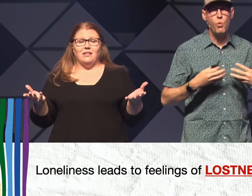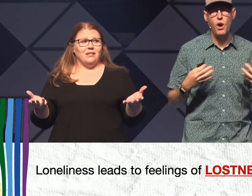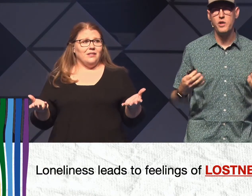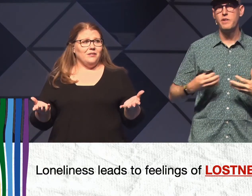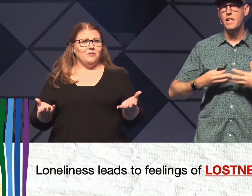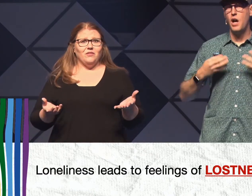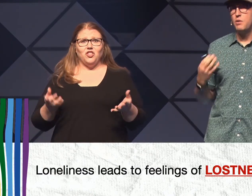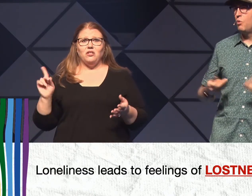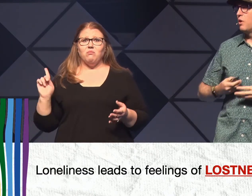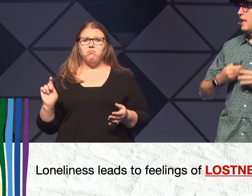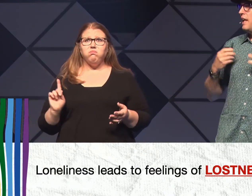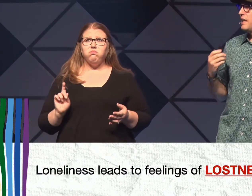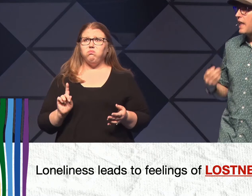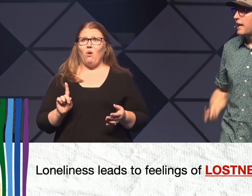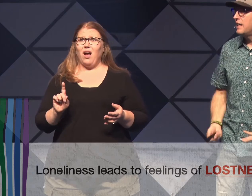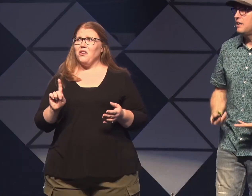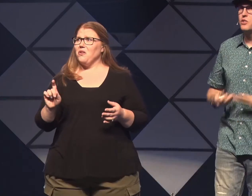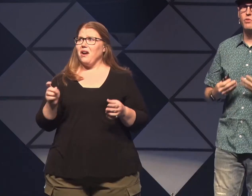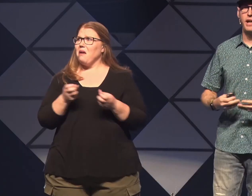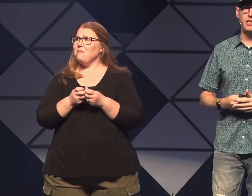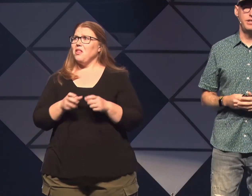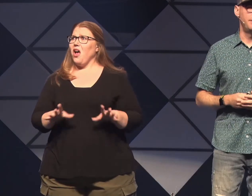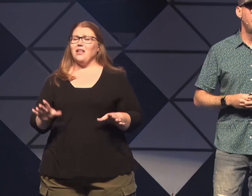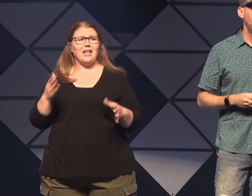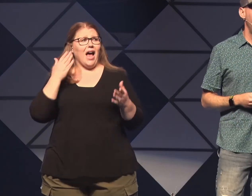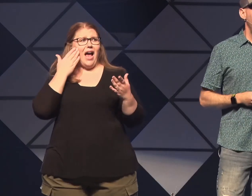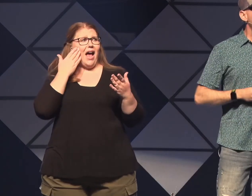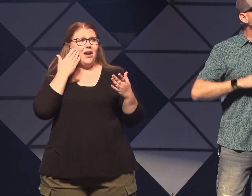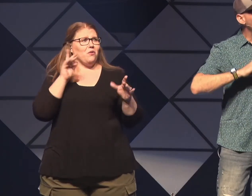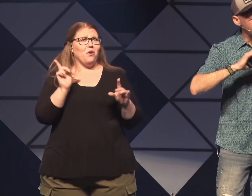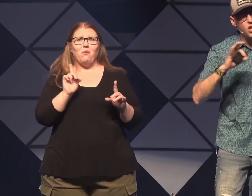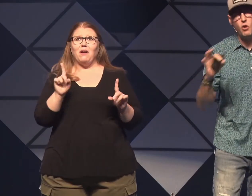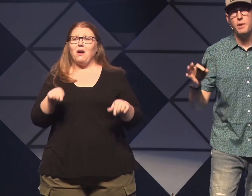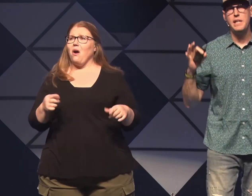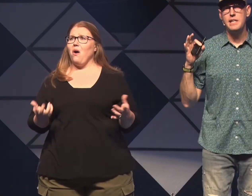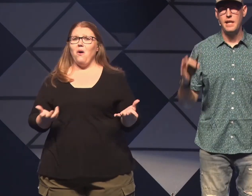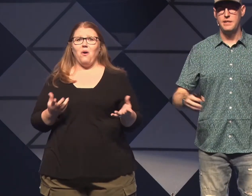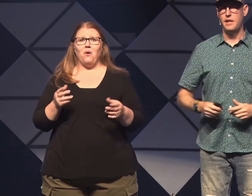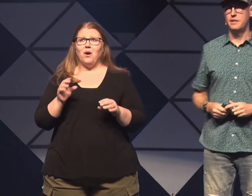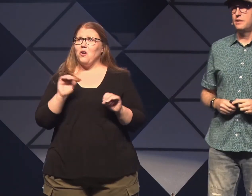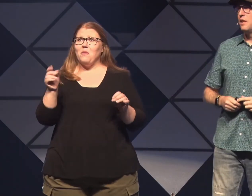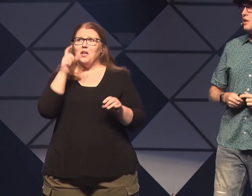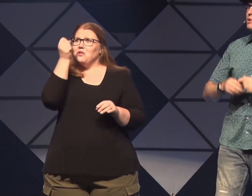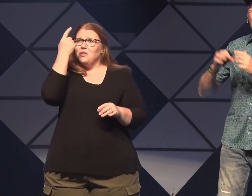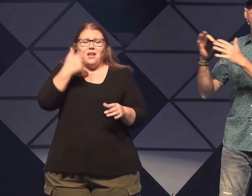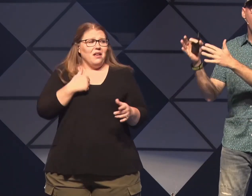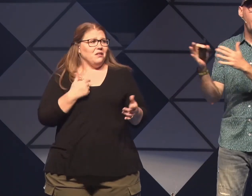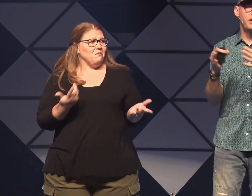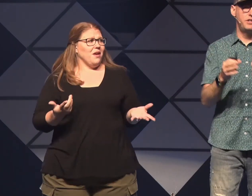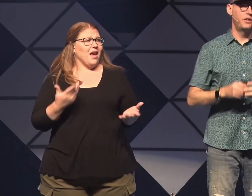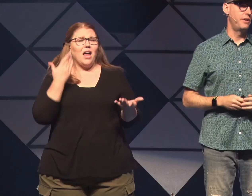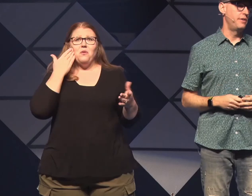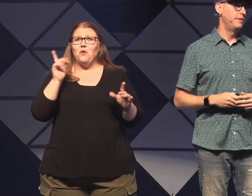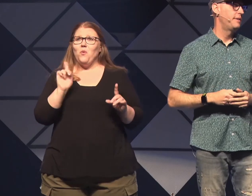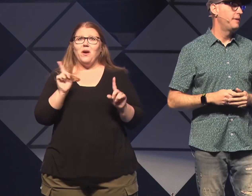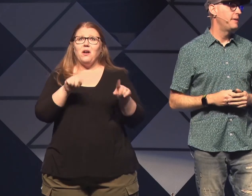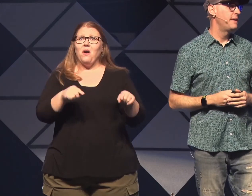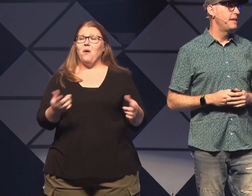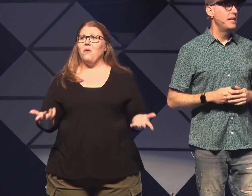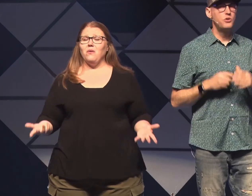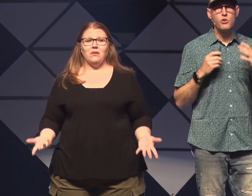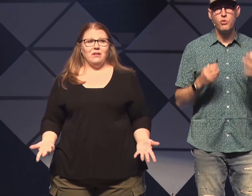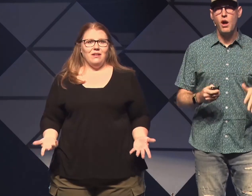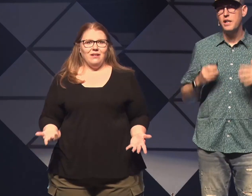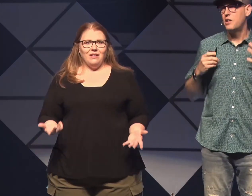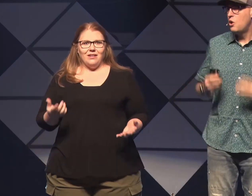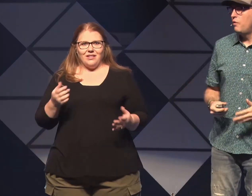Just wandering unmoored, lacking direction, feeling like nobody gets us, that we don't know where to turn.